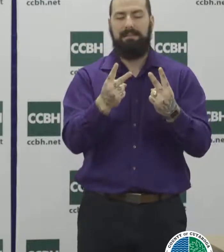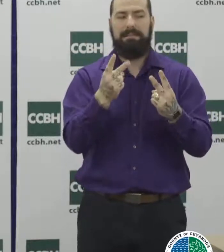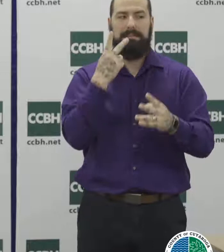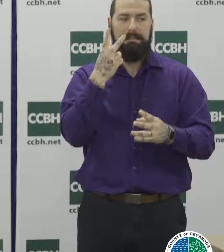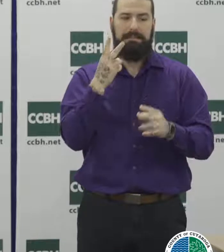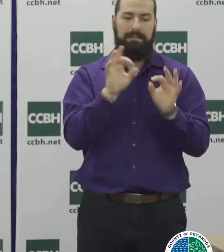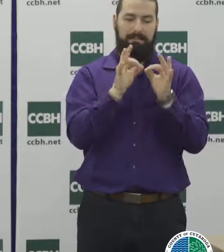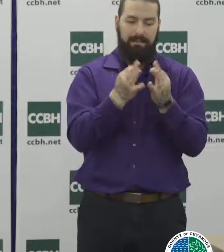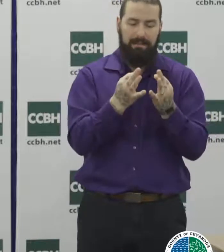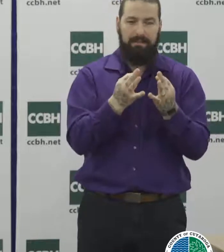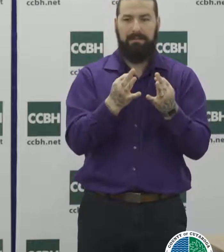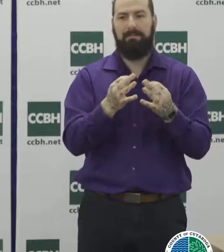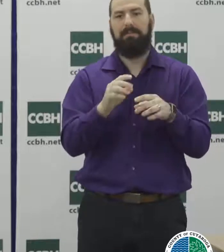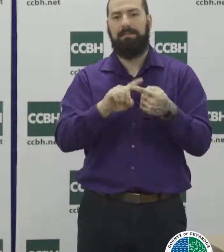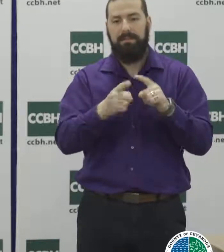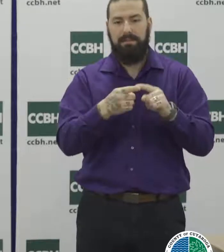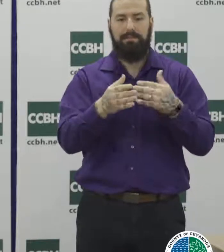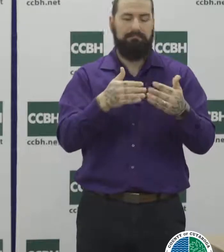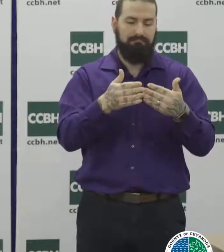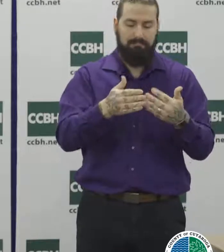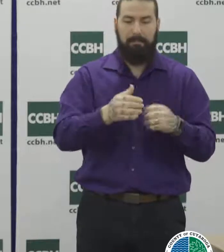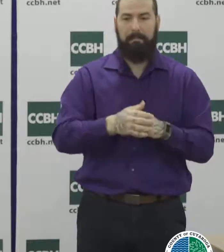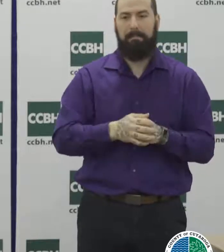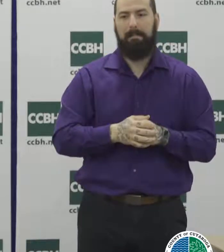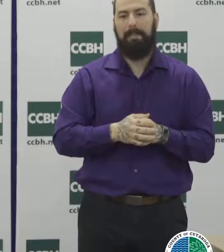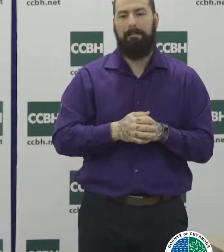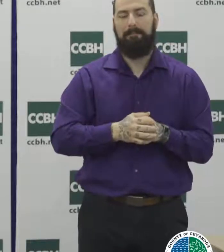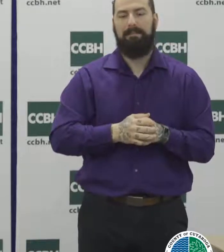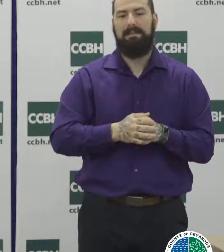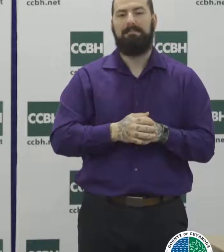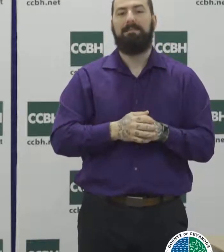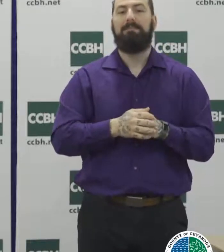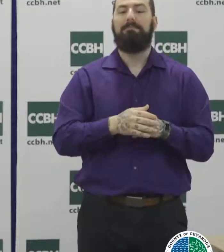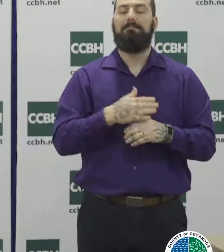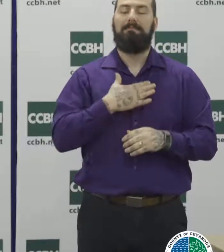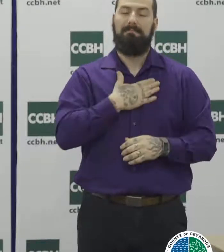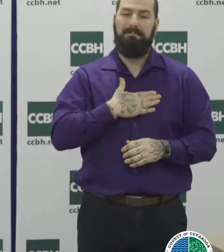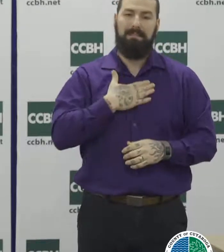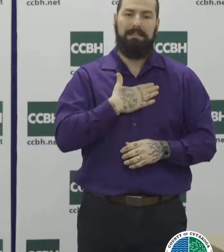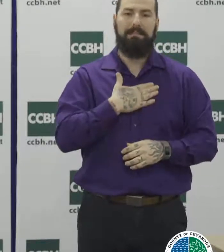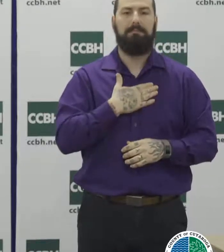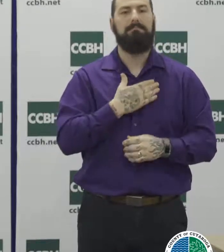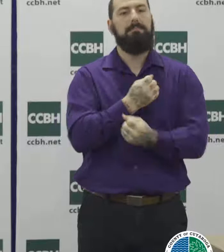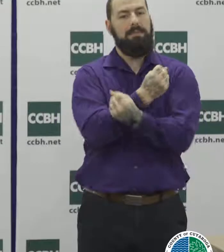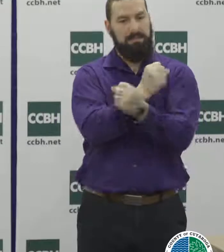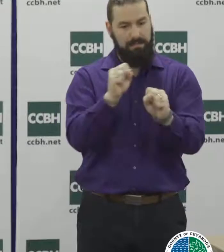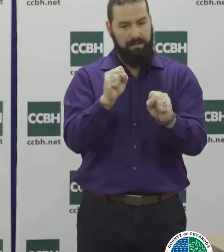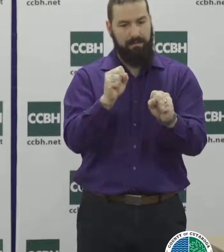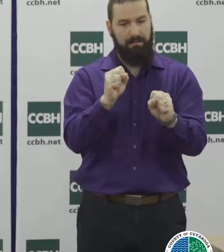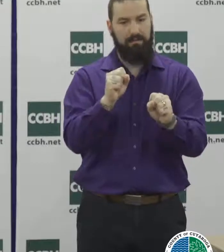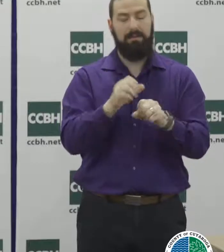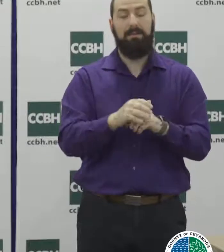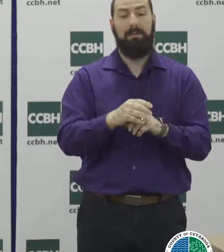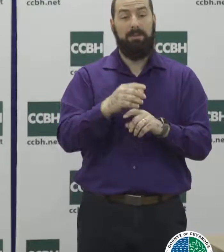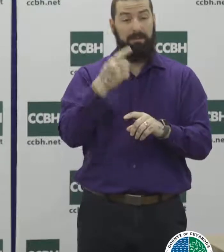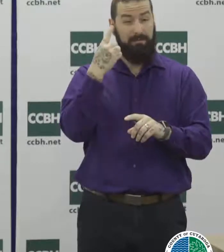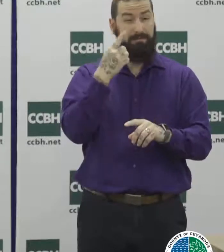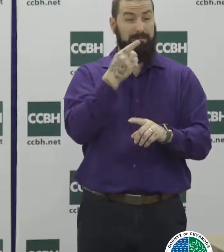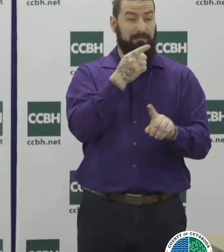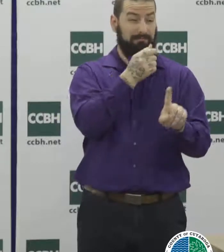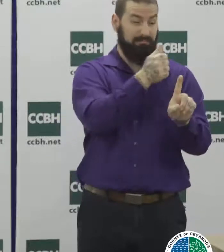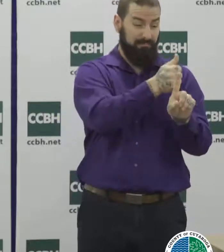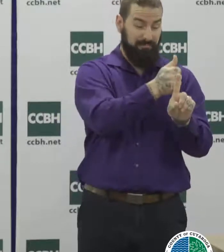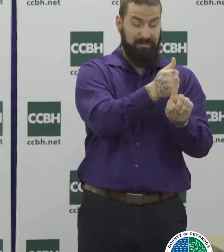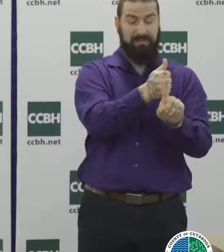facilities to spend time with their family members. We ask you to be safe for their sake, for